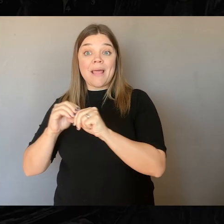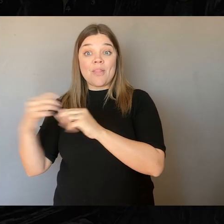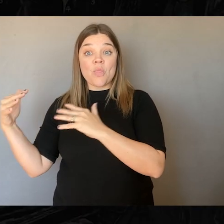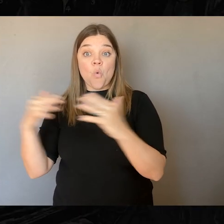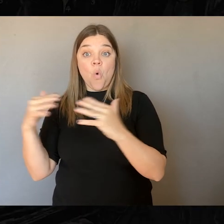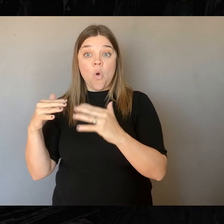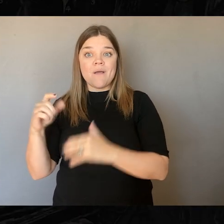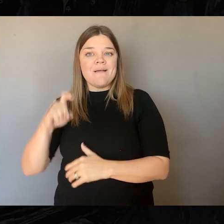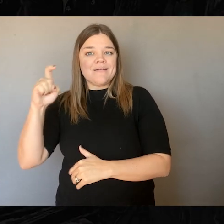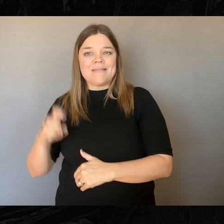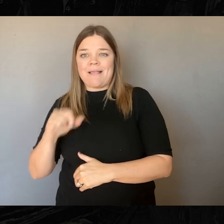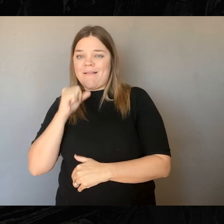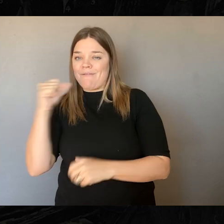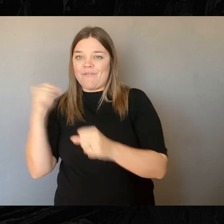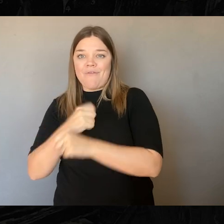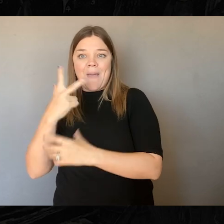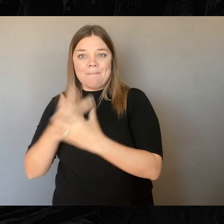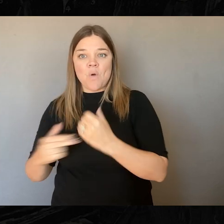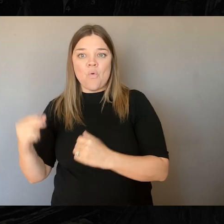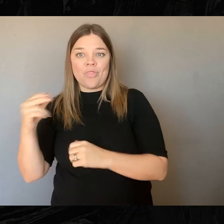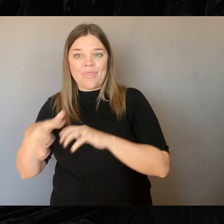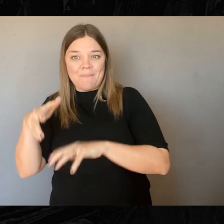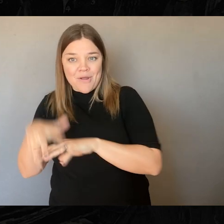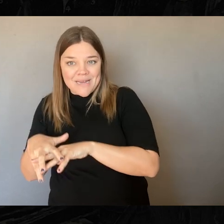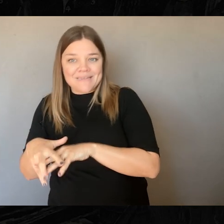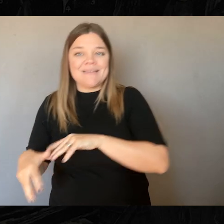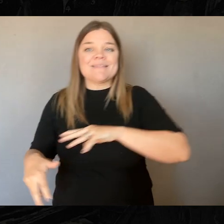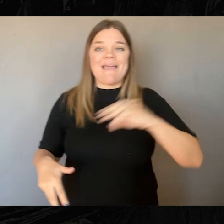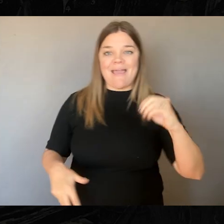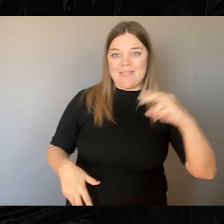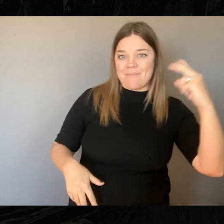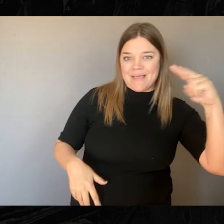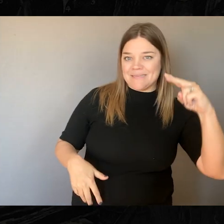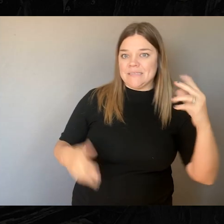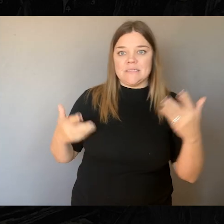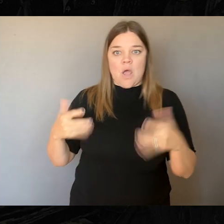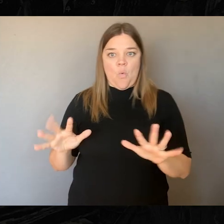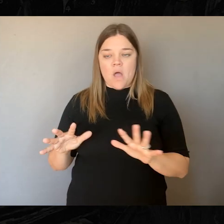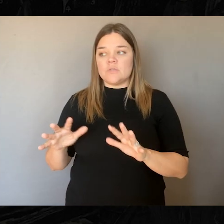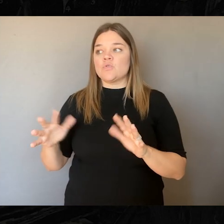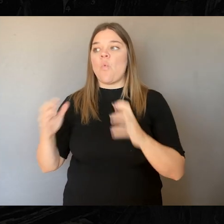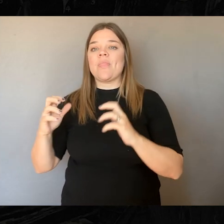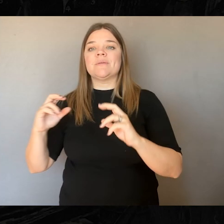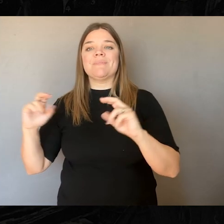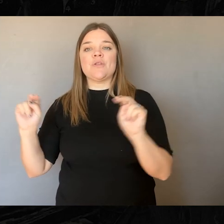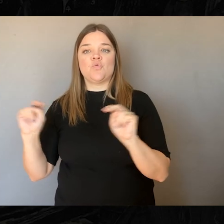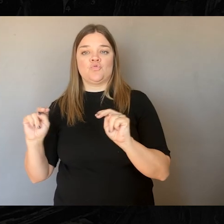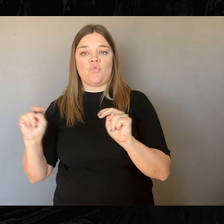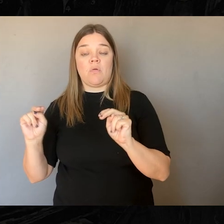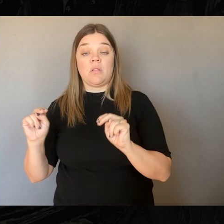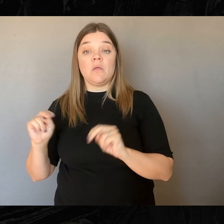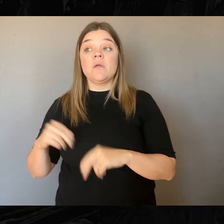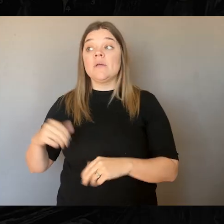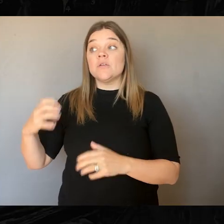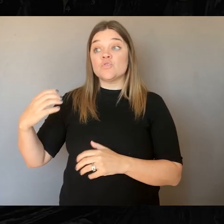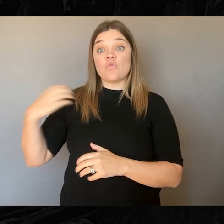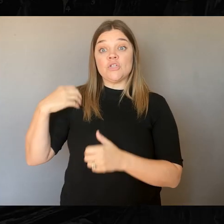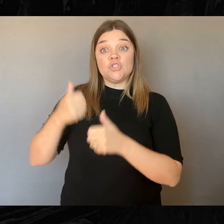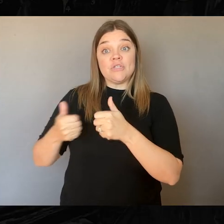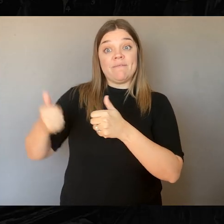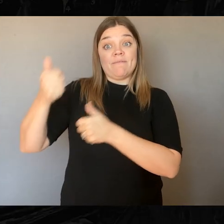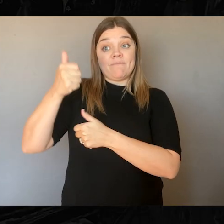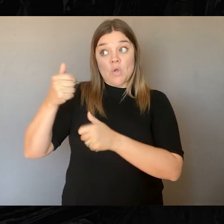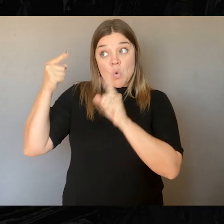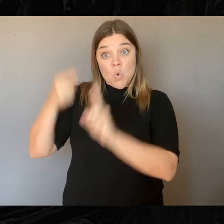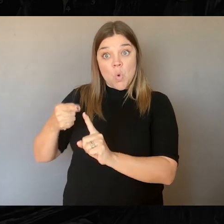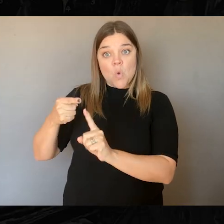to fight both the Mexican army and the American Indians in East Texas. For his part, Duwally's goal remained exactly the same: